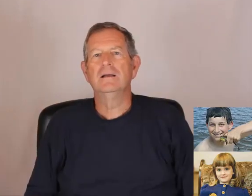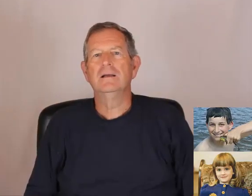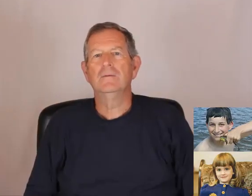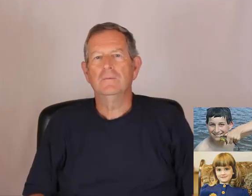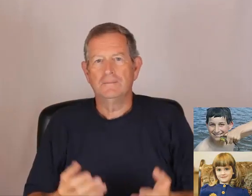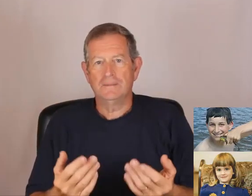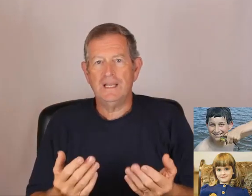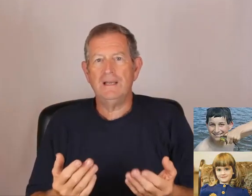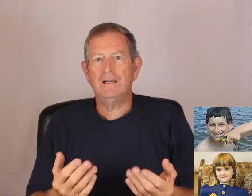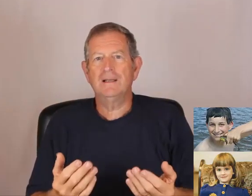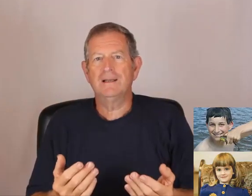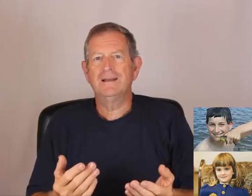say it.